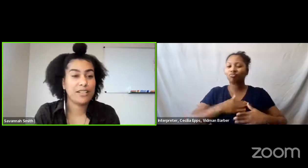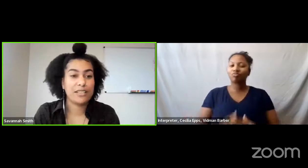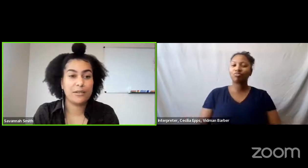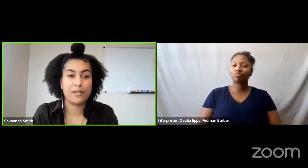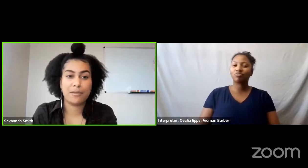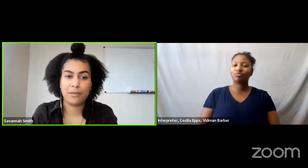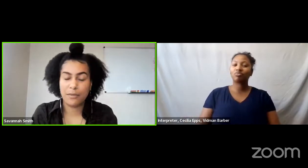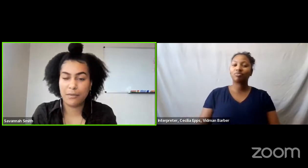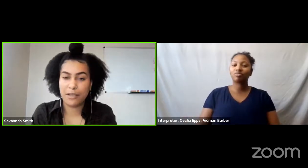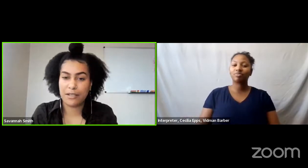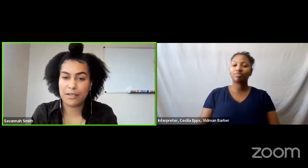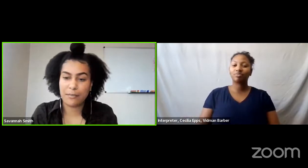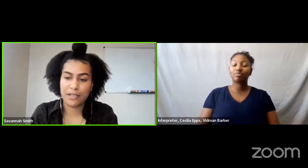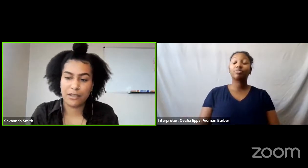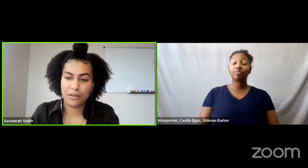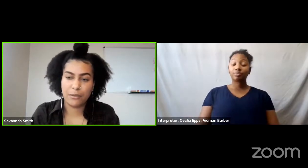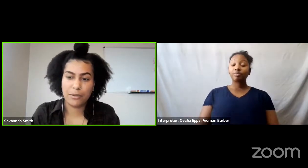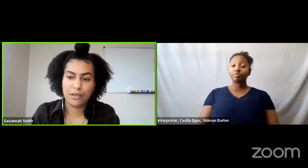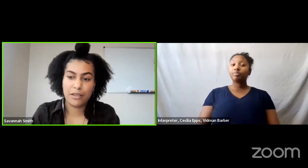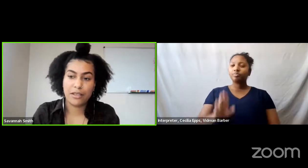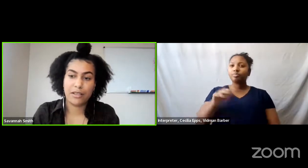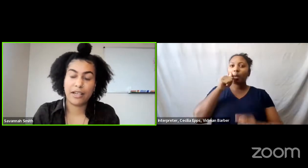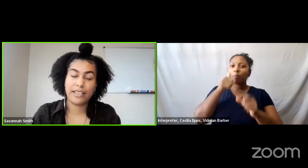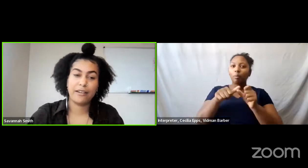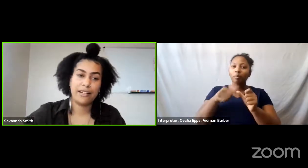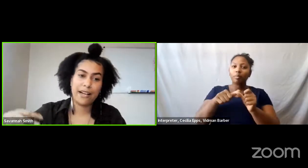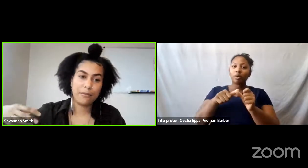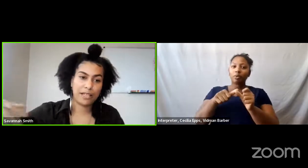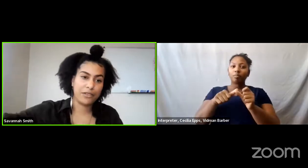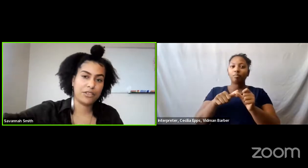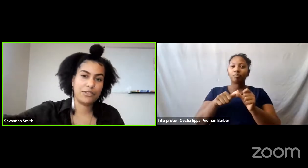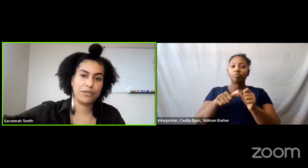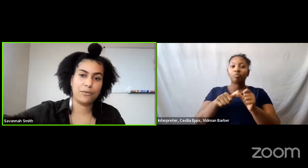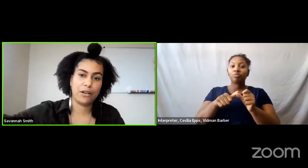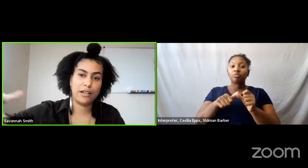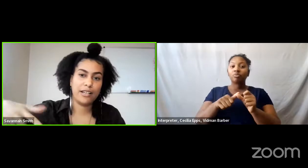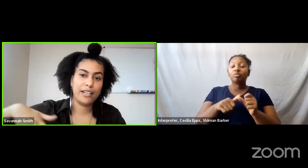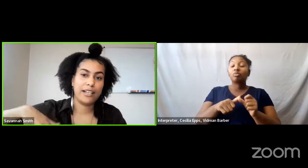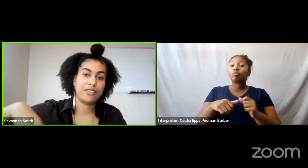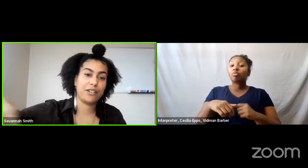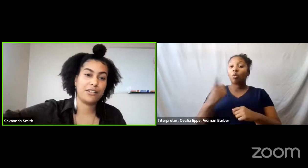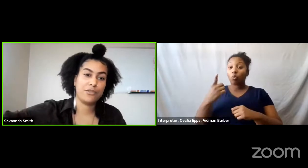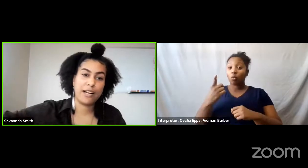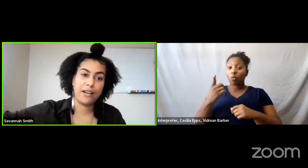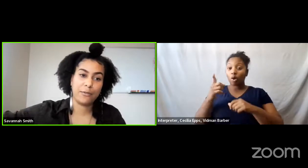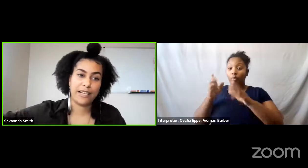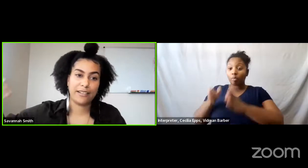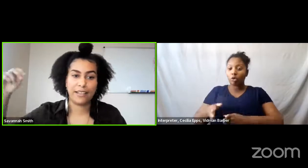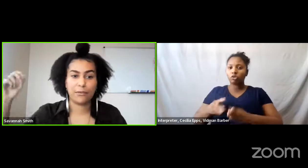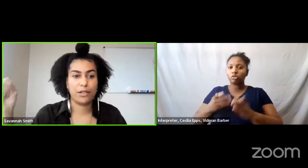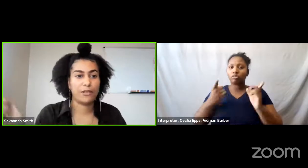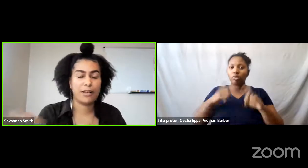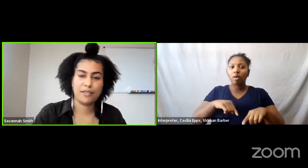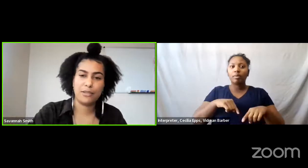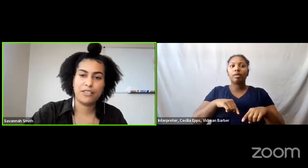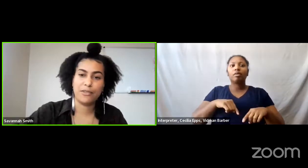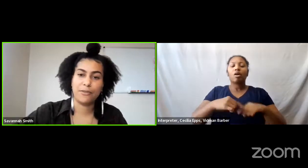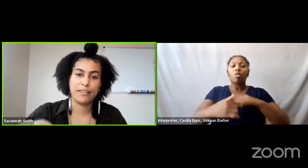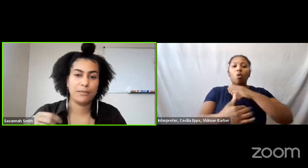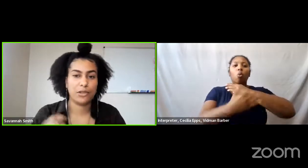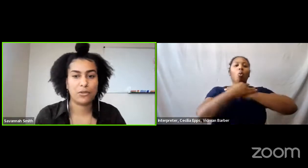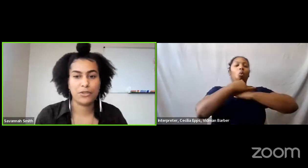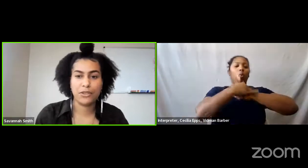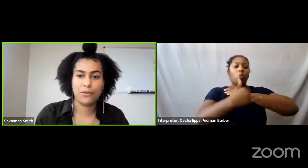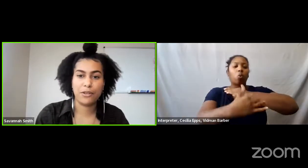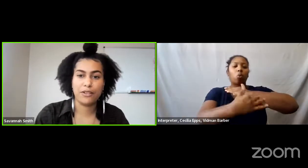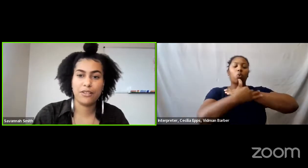And there was a moment where somebody in the group got carried out by the ocean too far and started to drown. And we had to like run across the beach,